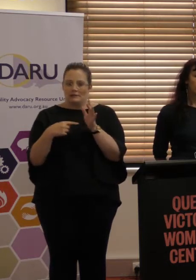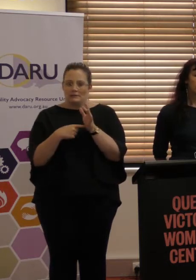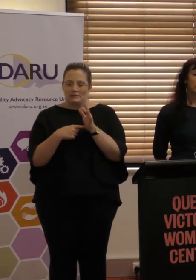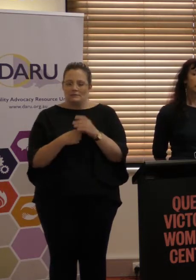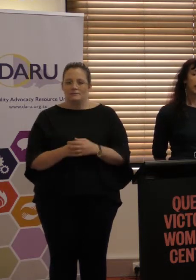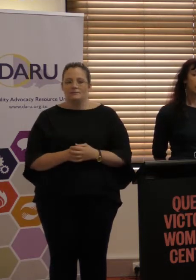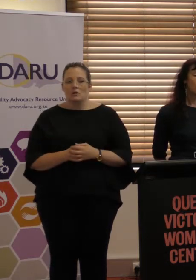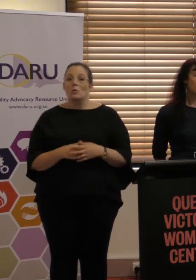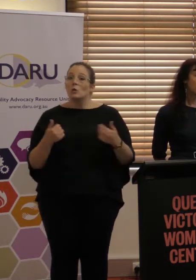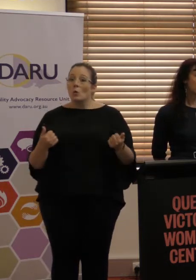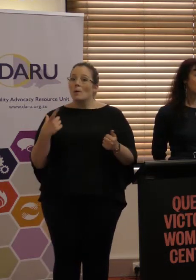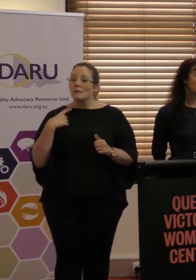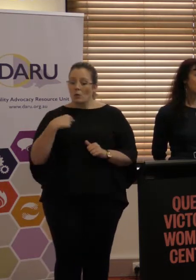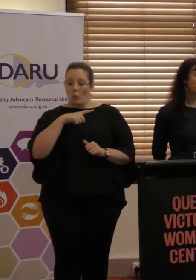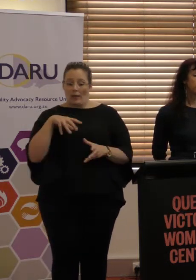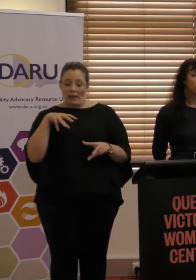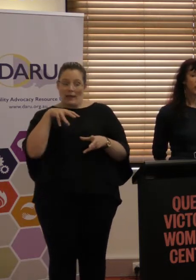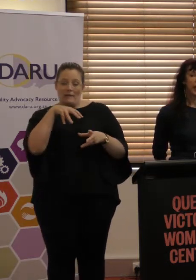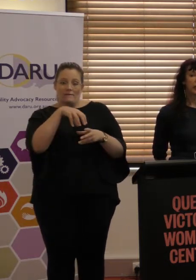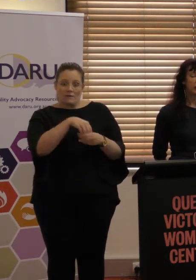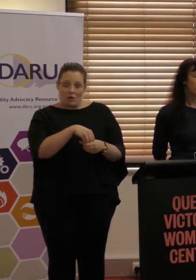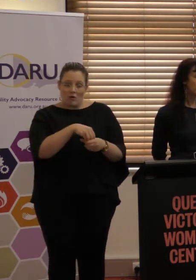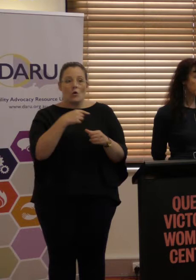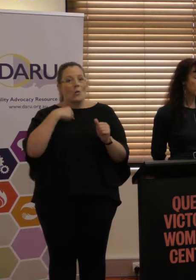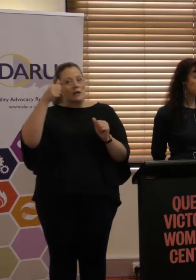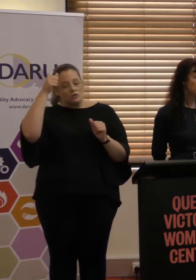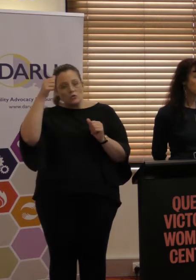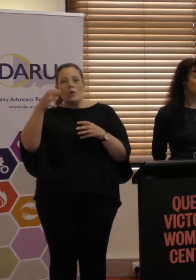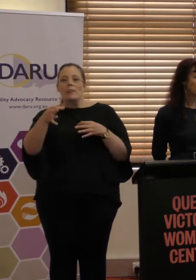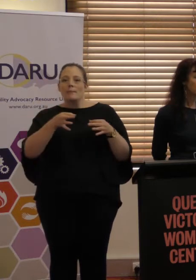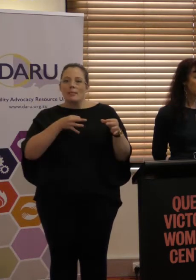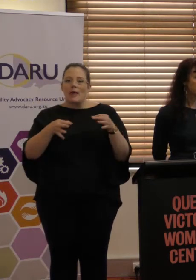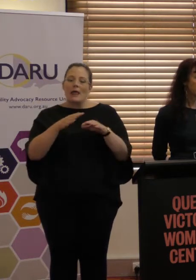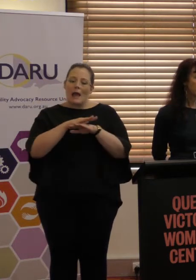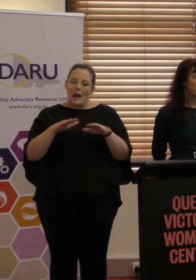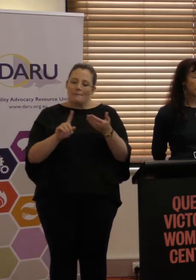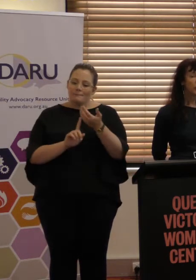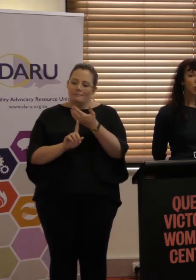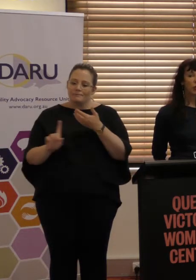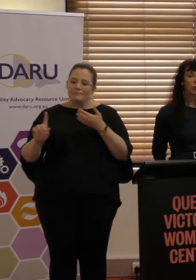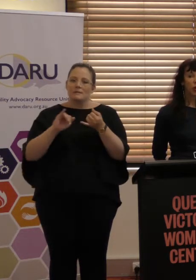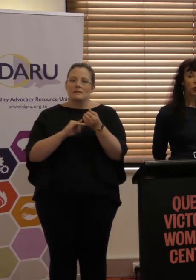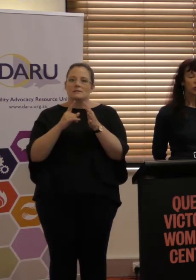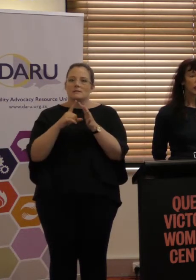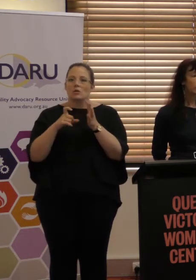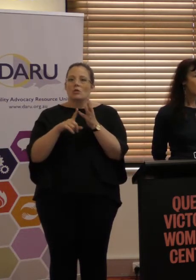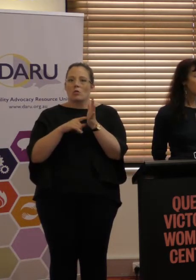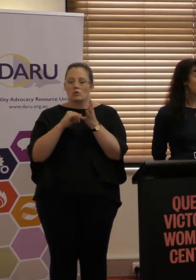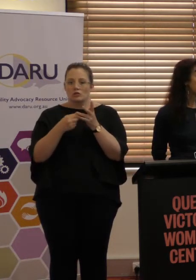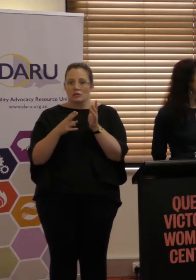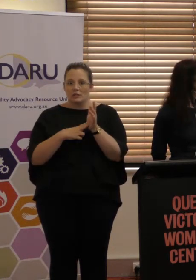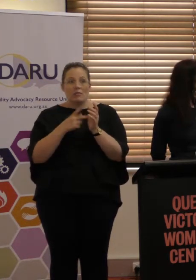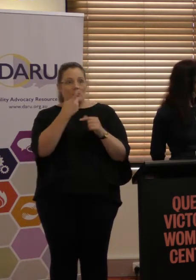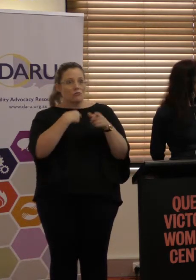told that the plan was to forbid any type of seclusion whatsoever. That's what we were told. That's not